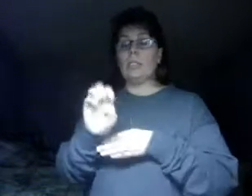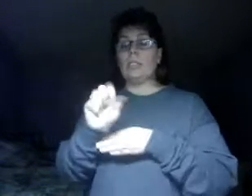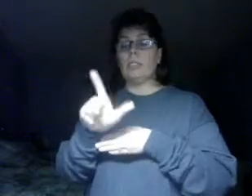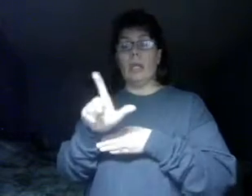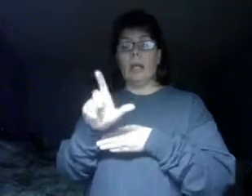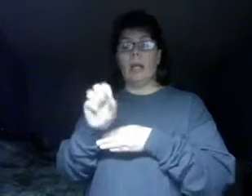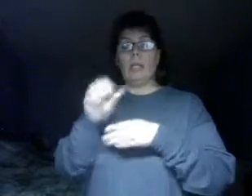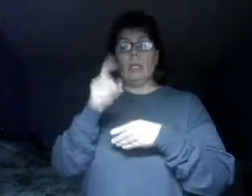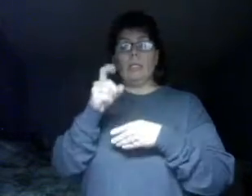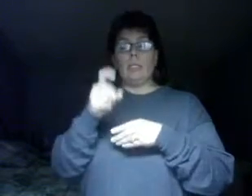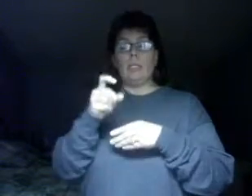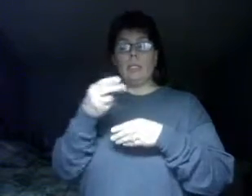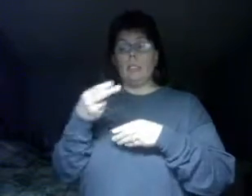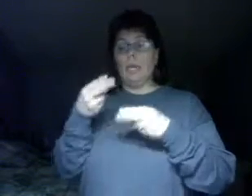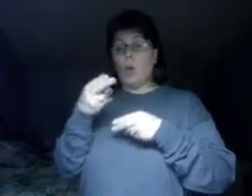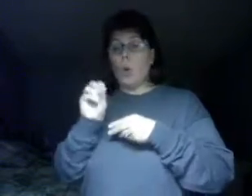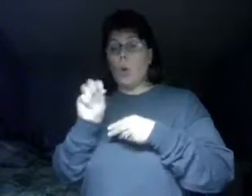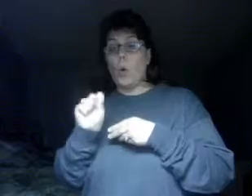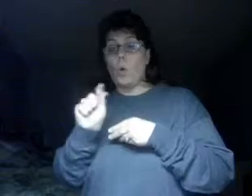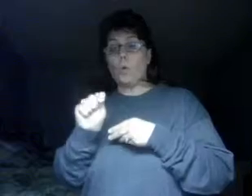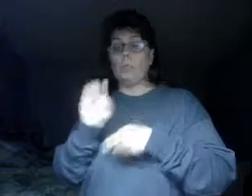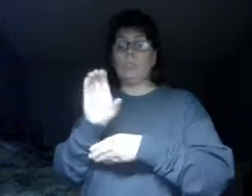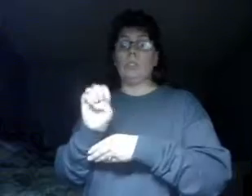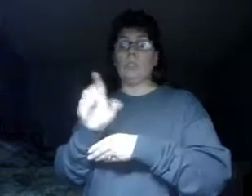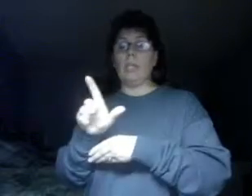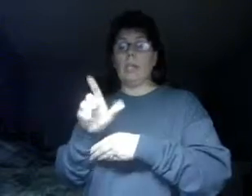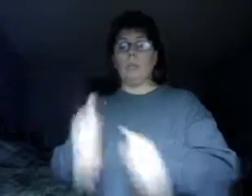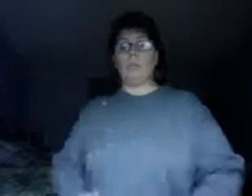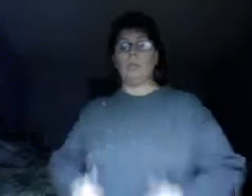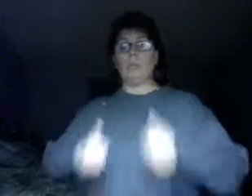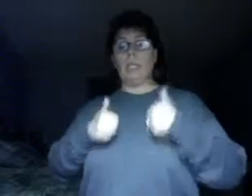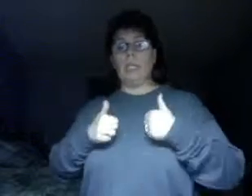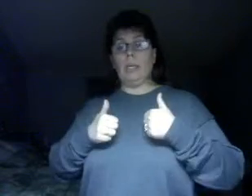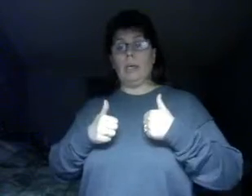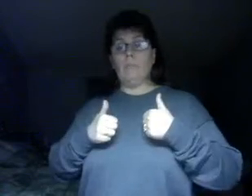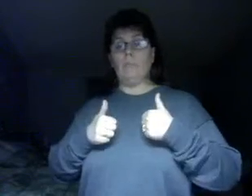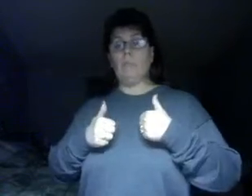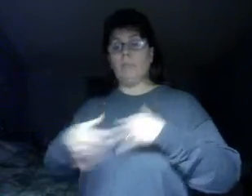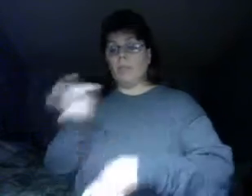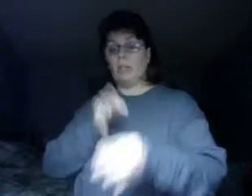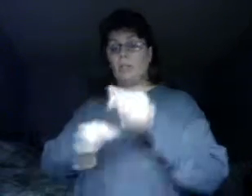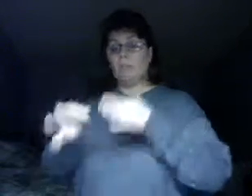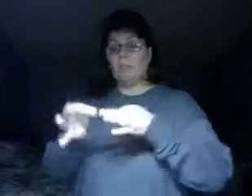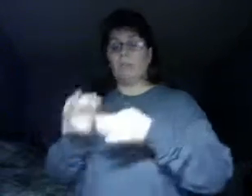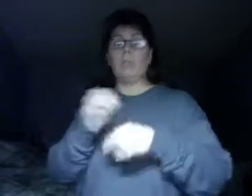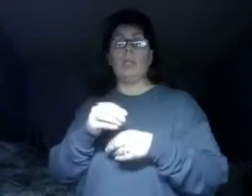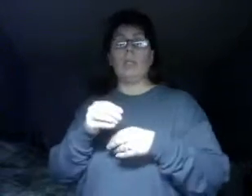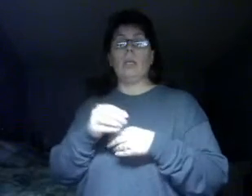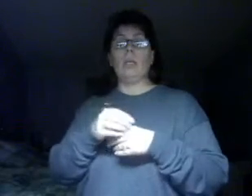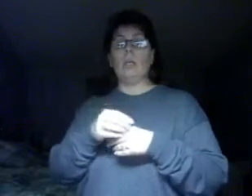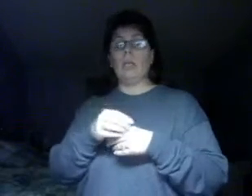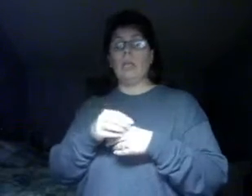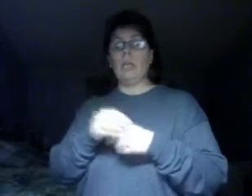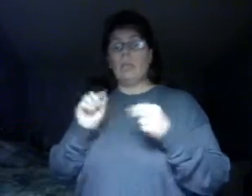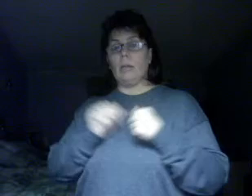cell for HIV is human cells, primarily human white blood cells. What this virus does is enter